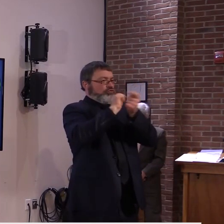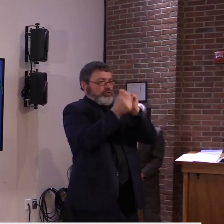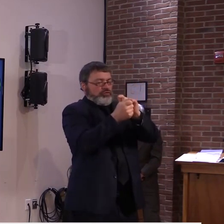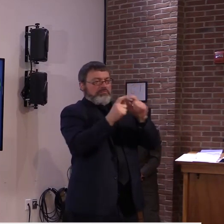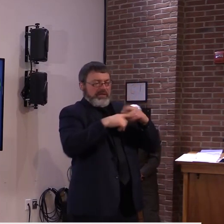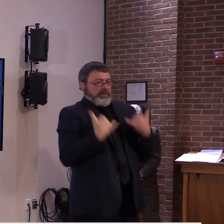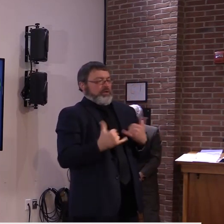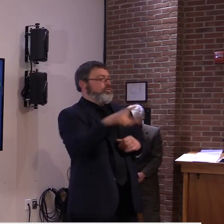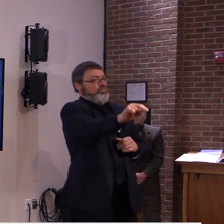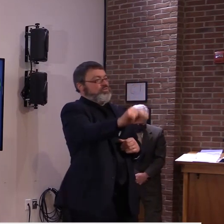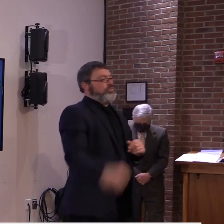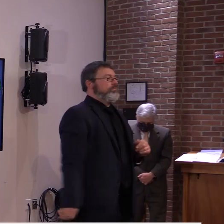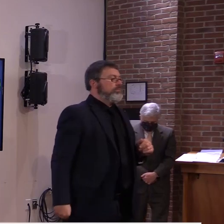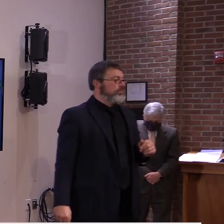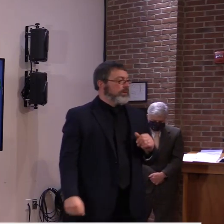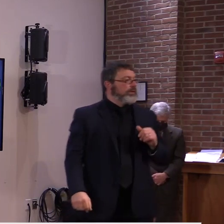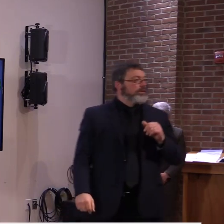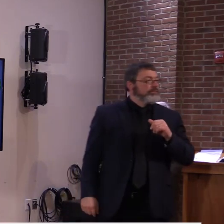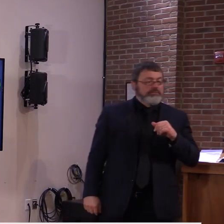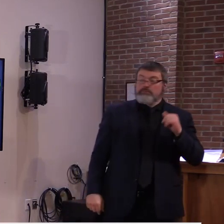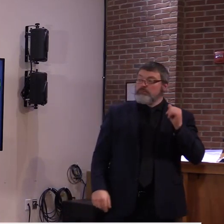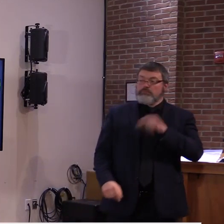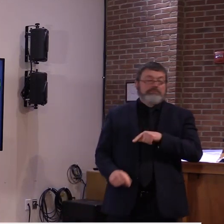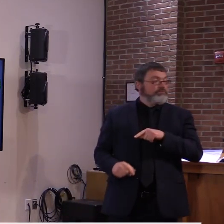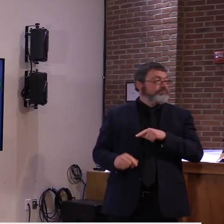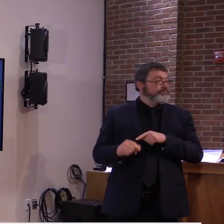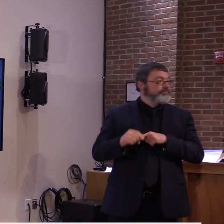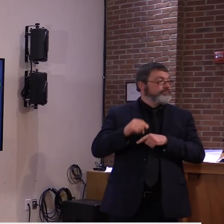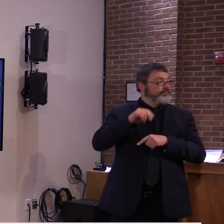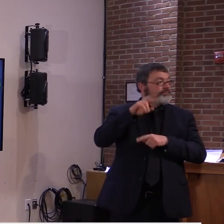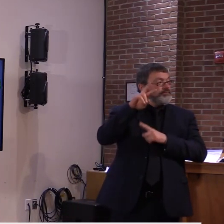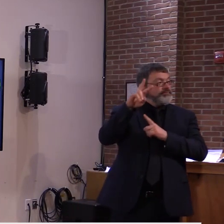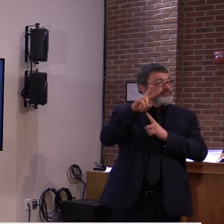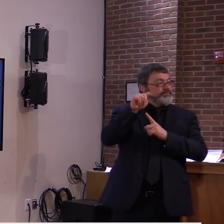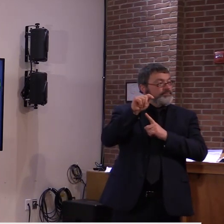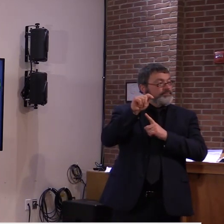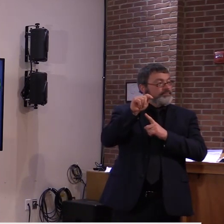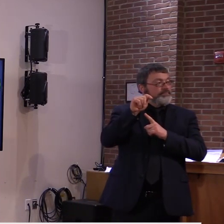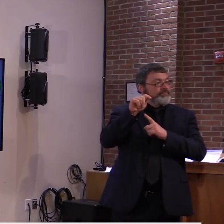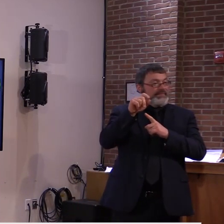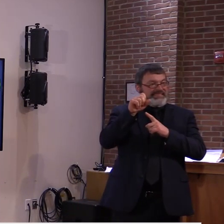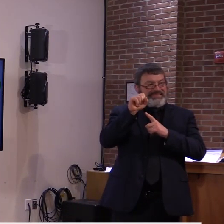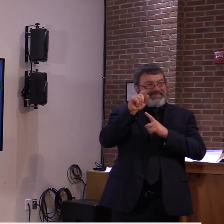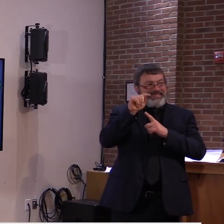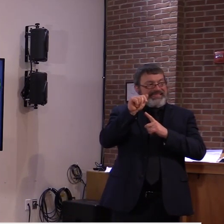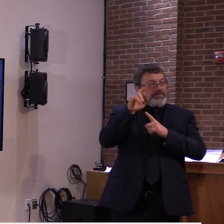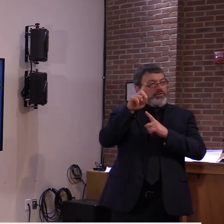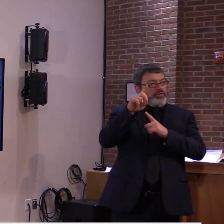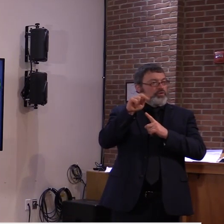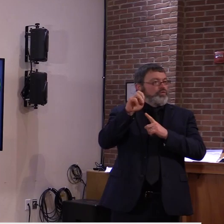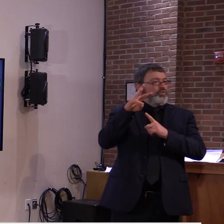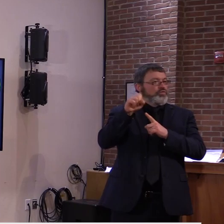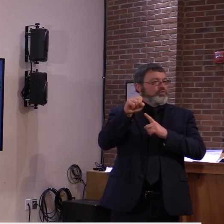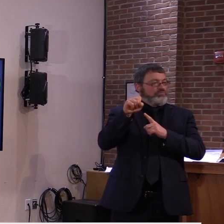current knowledge. Yeah, that would be the message now, knowing it's subject to change as we get the results of all the phase three studies.